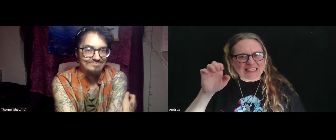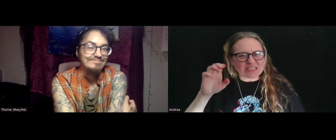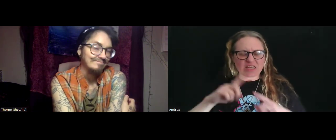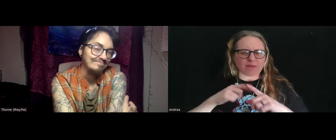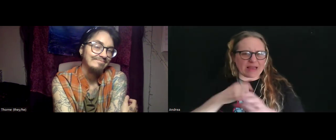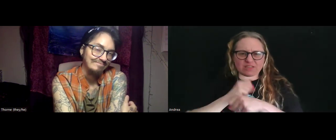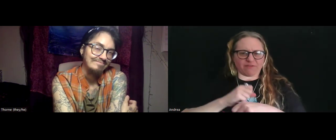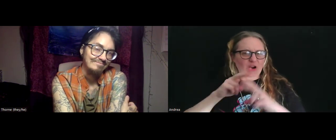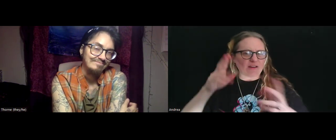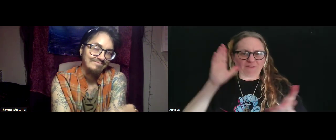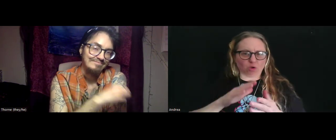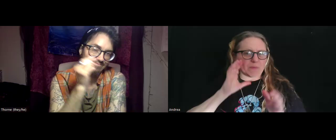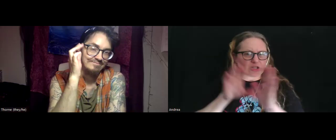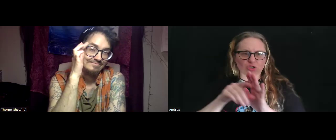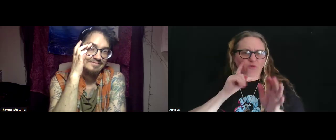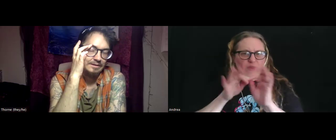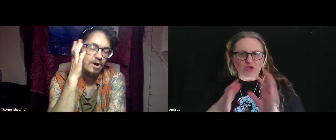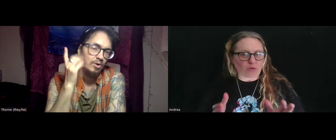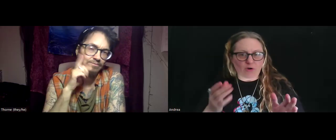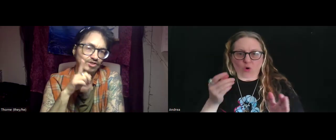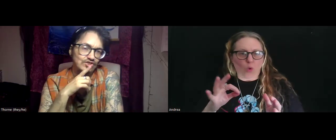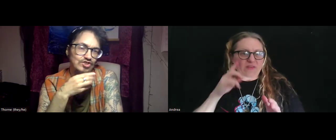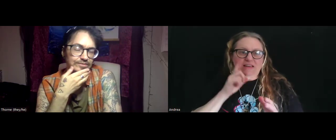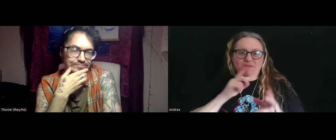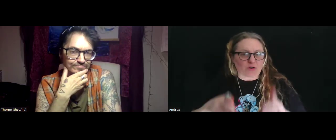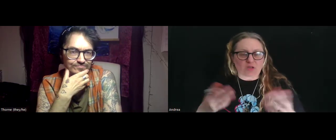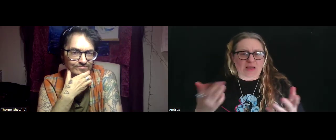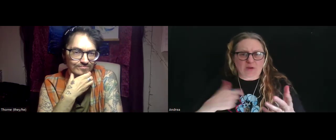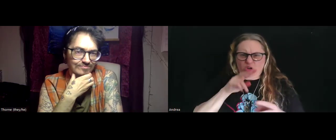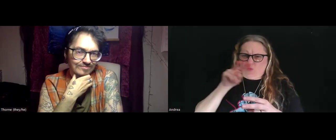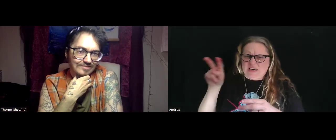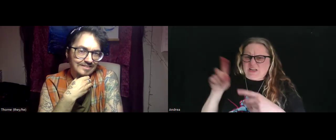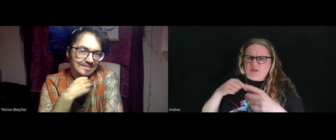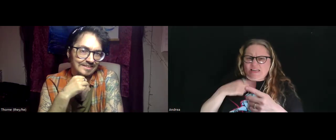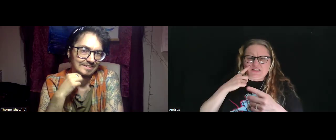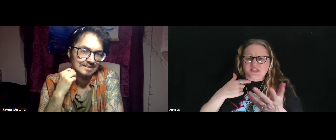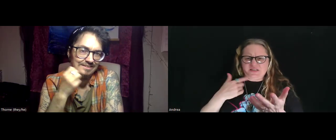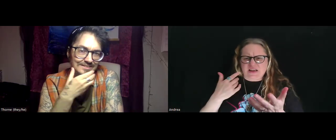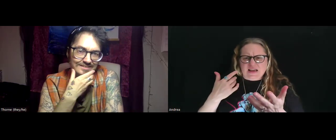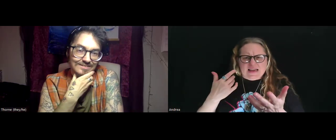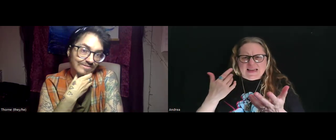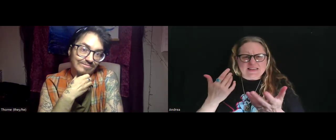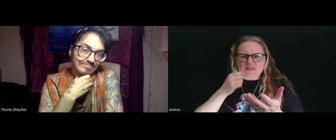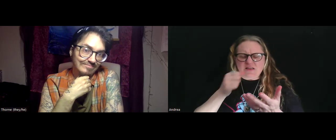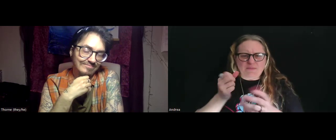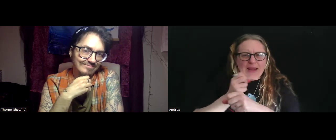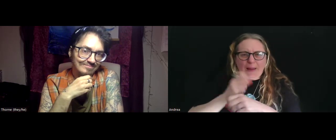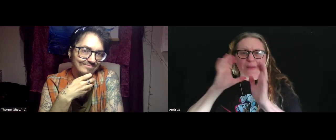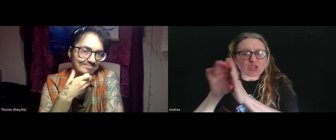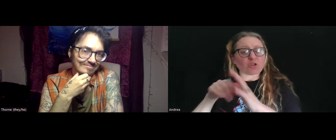legalese, it makes very few pictures for the interpreter or the deaf person. Like when you read it, it's just it doesn't make pictures. But